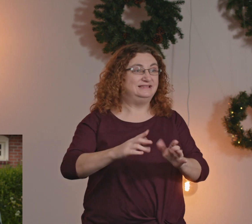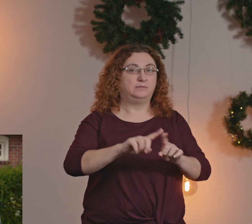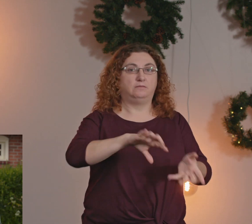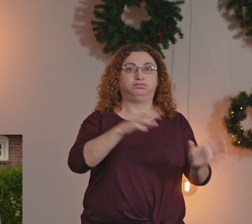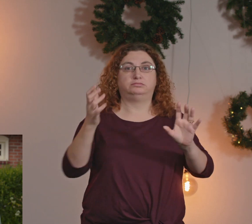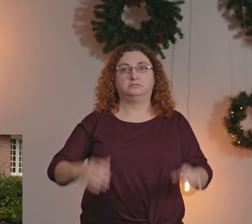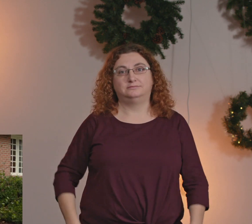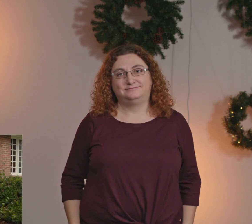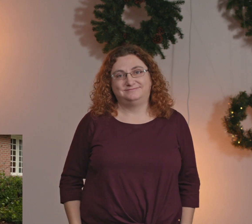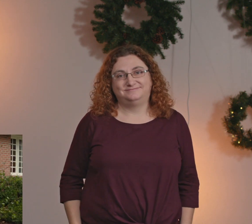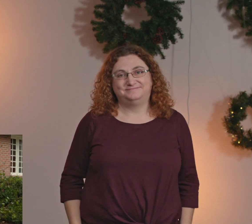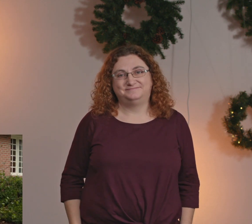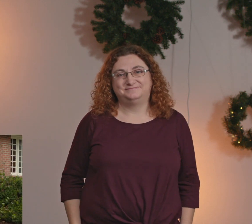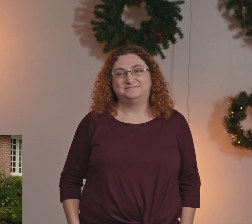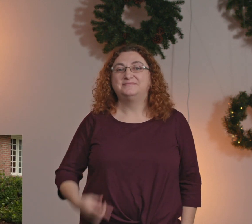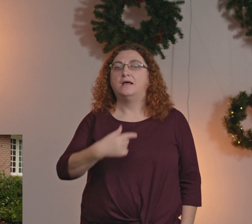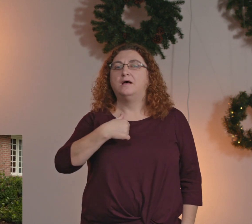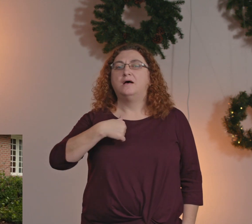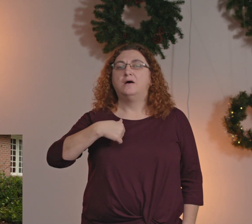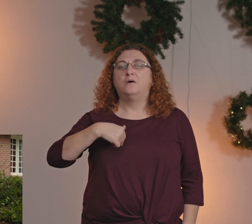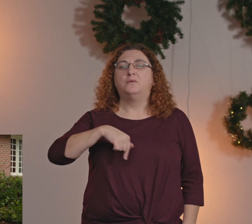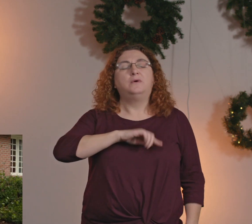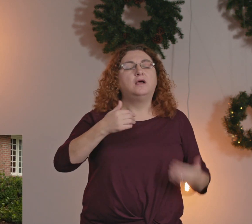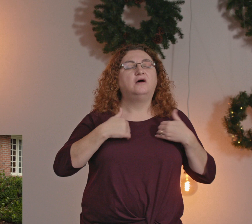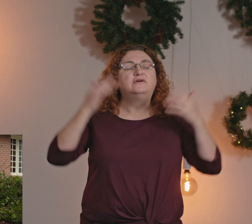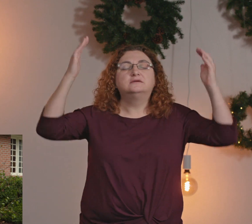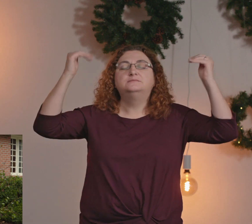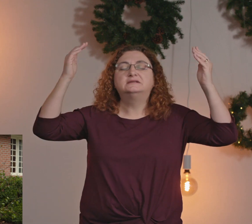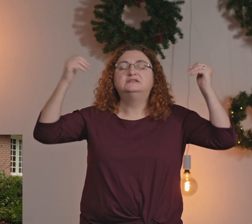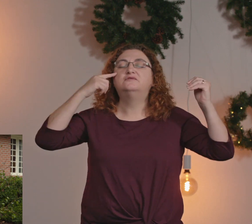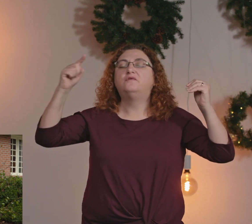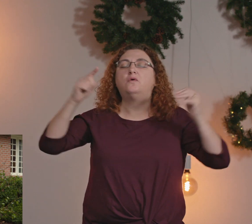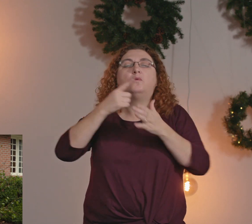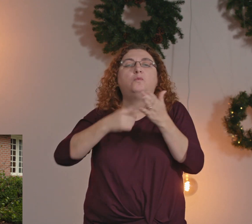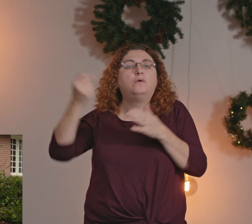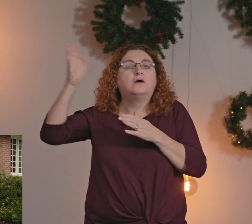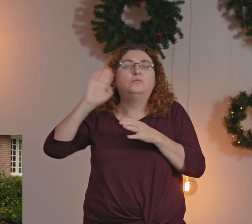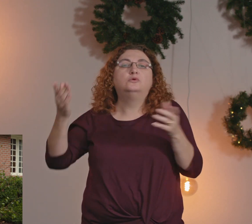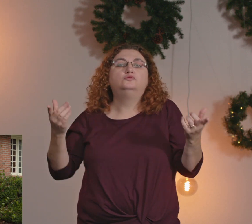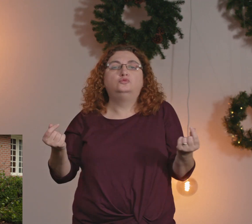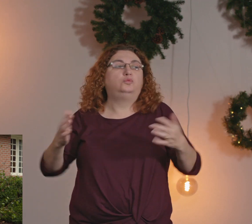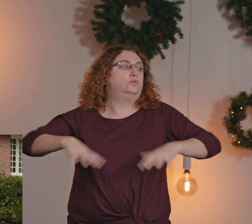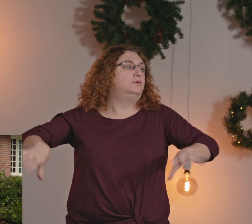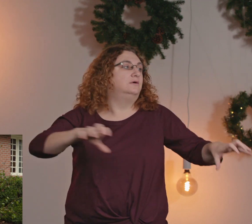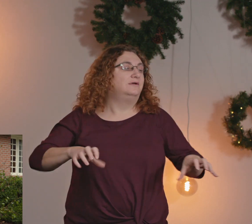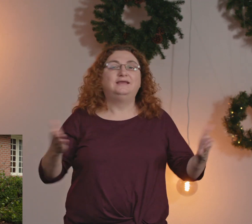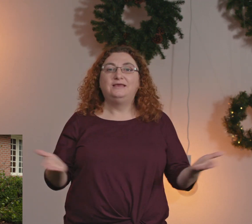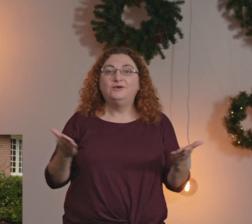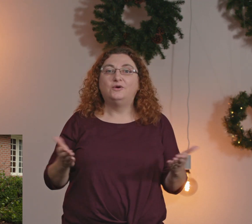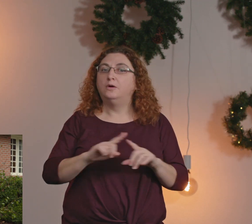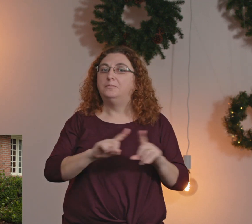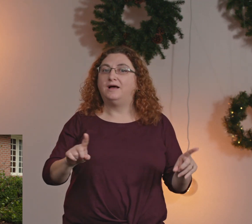changed. Advent is the season of us having expectations for what God will do in our midst, and yet them not